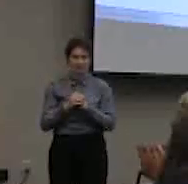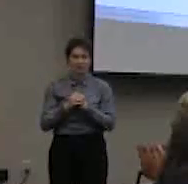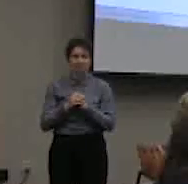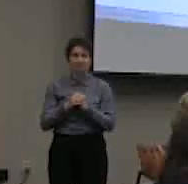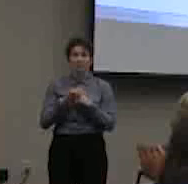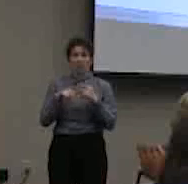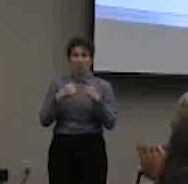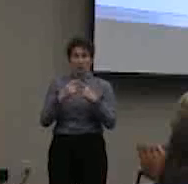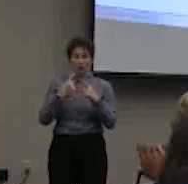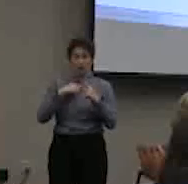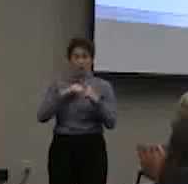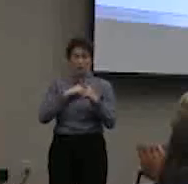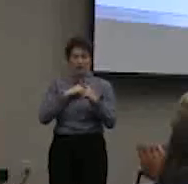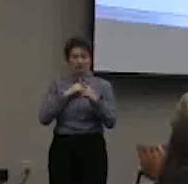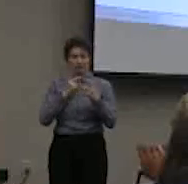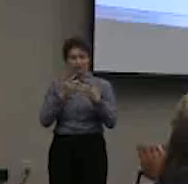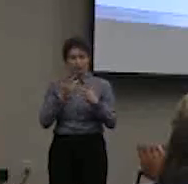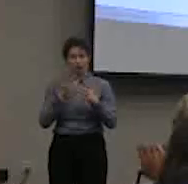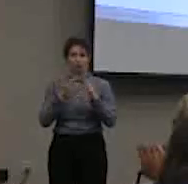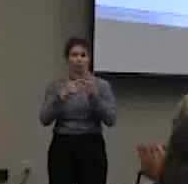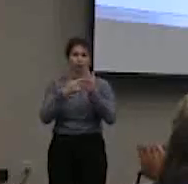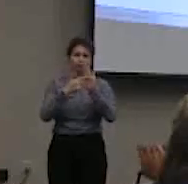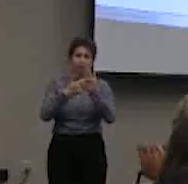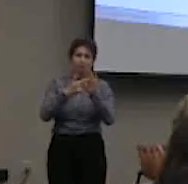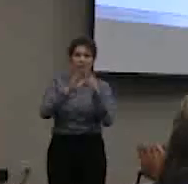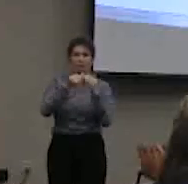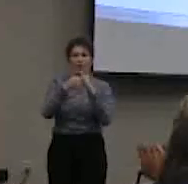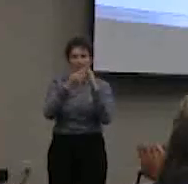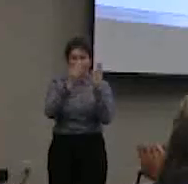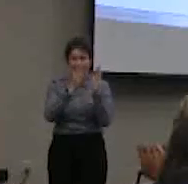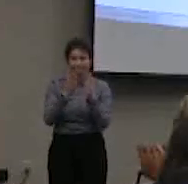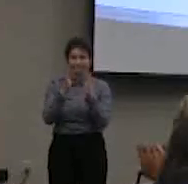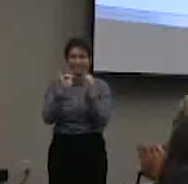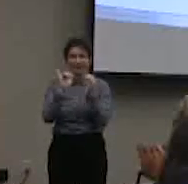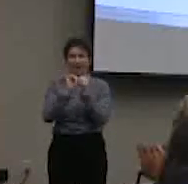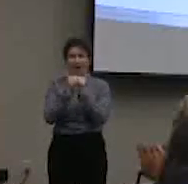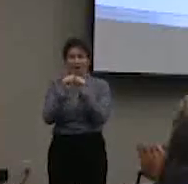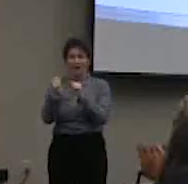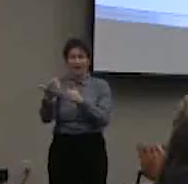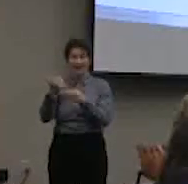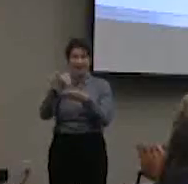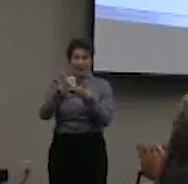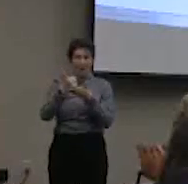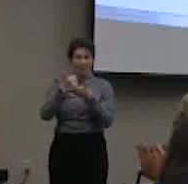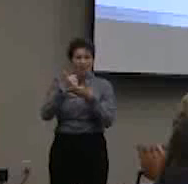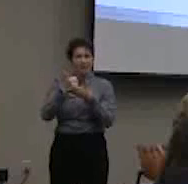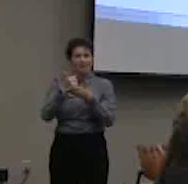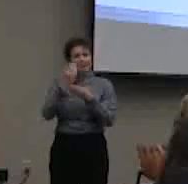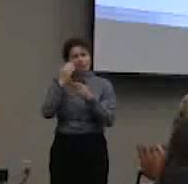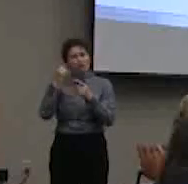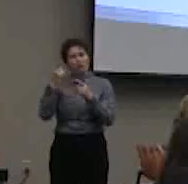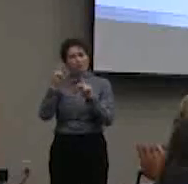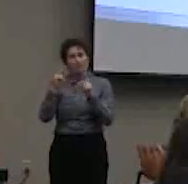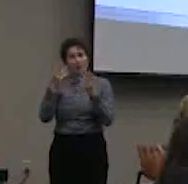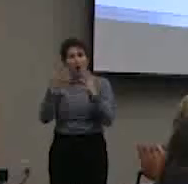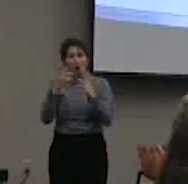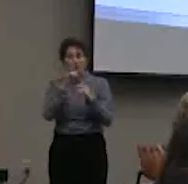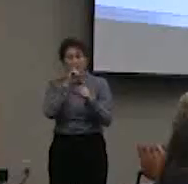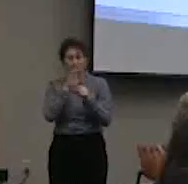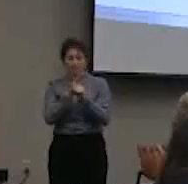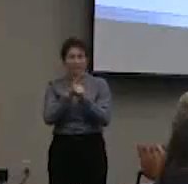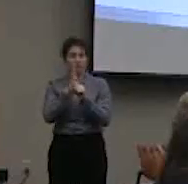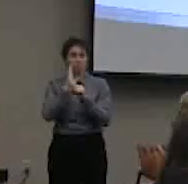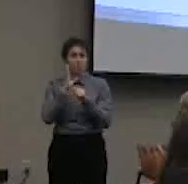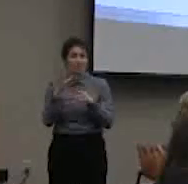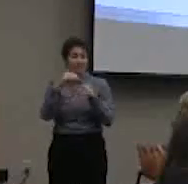give them that orientation of how they can help, because they've already committed to this early childhood work,